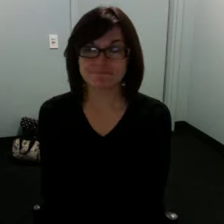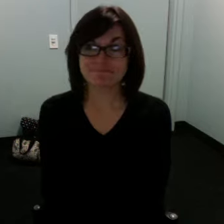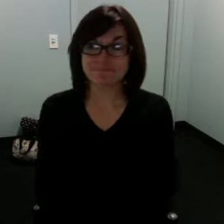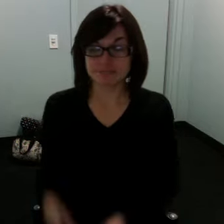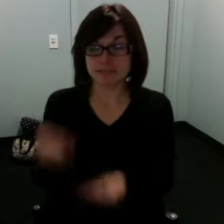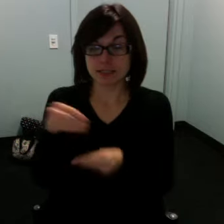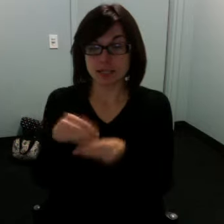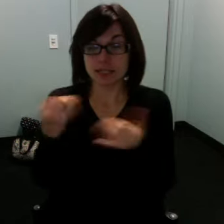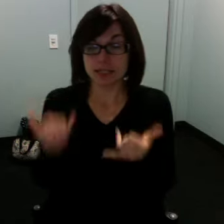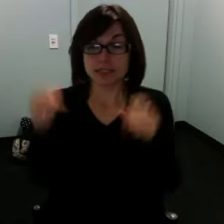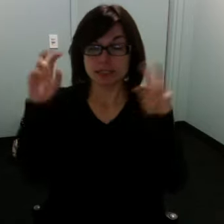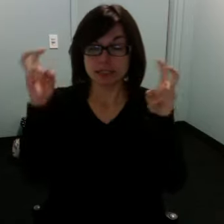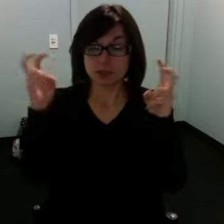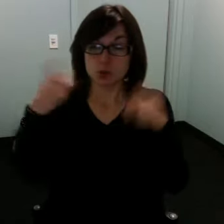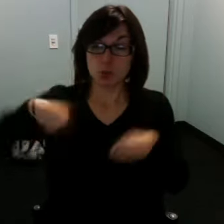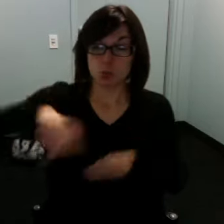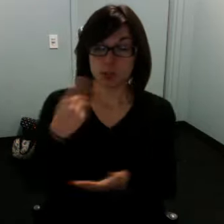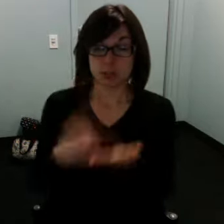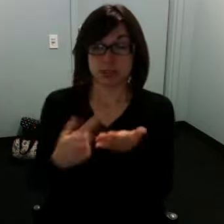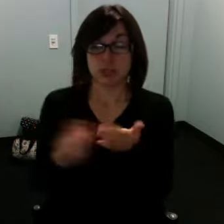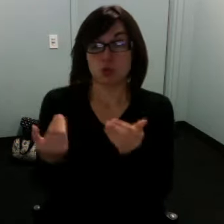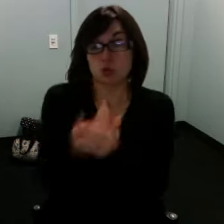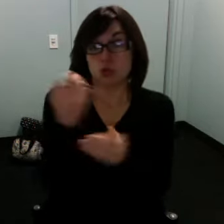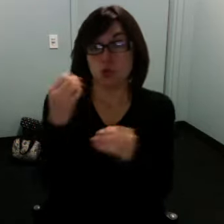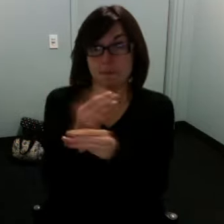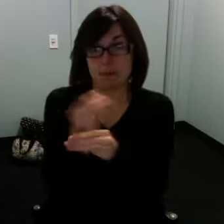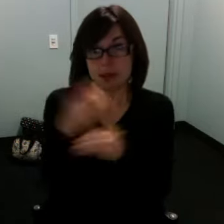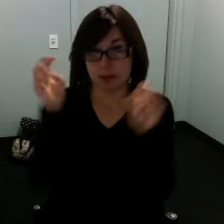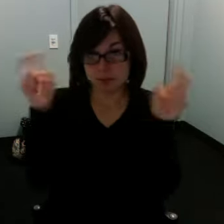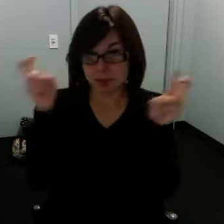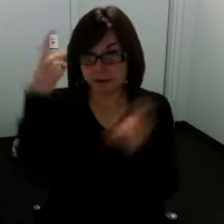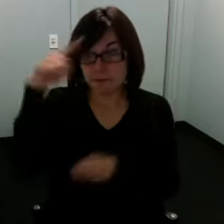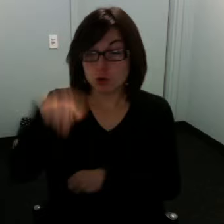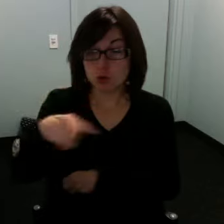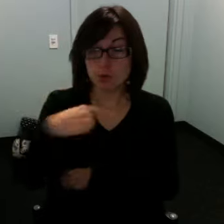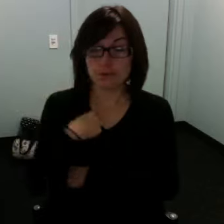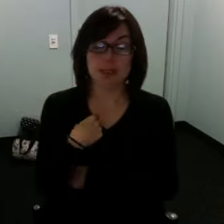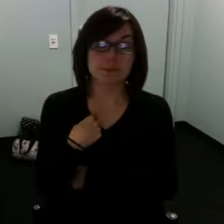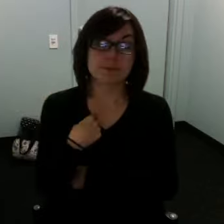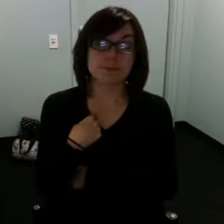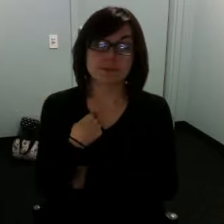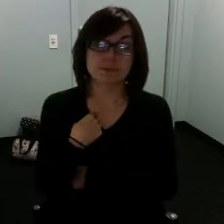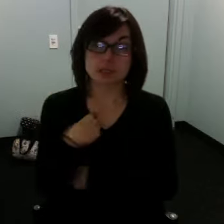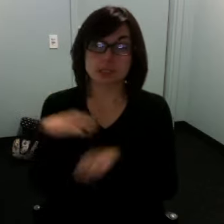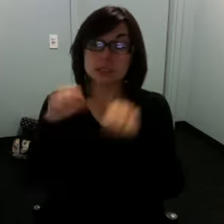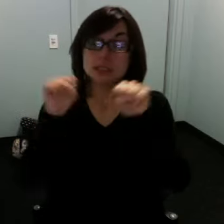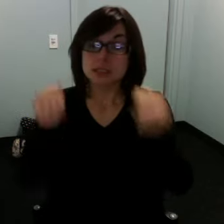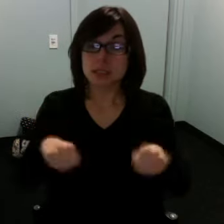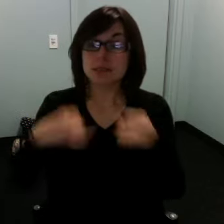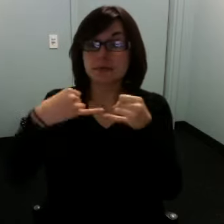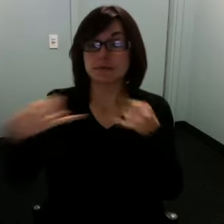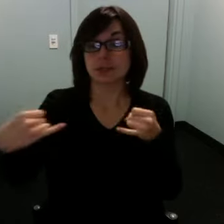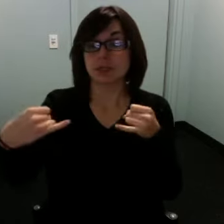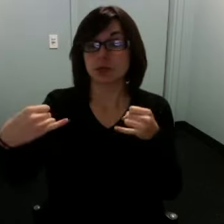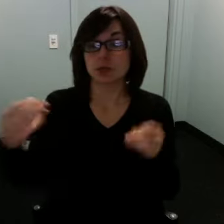we're going to talk about a new mathematical topic for you and me. It's called systems of linear equations. Now, of course, we've been